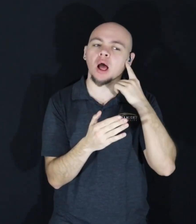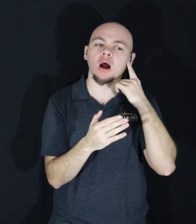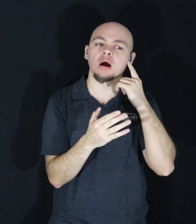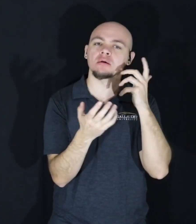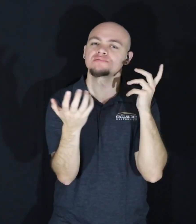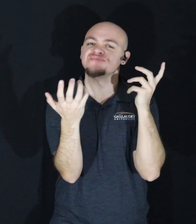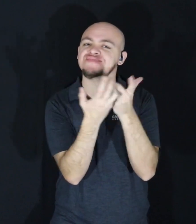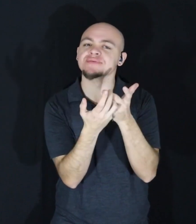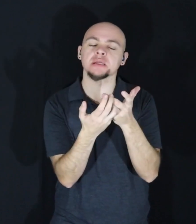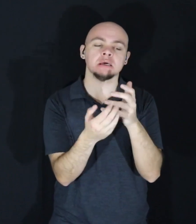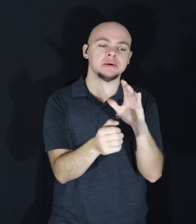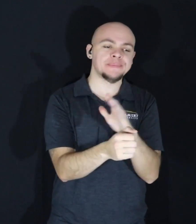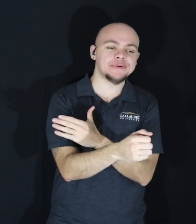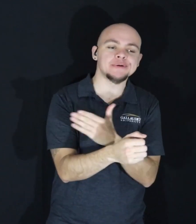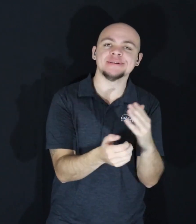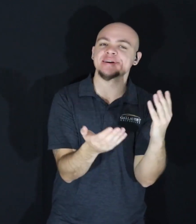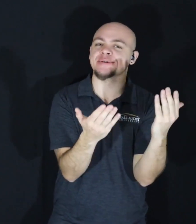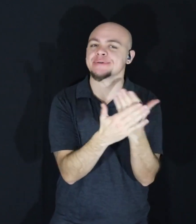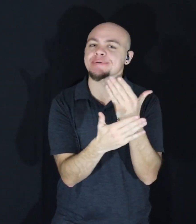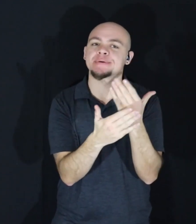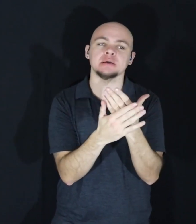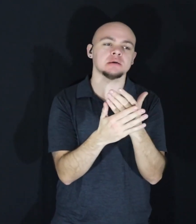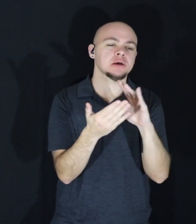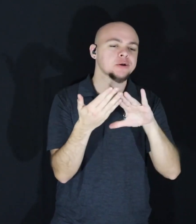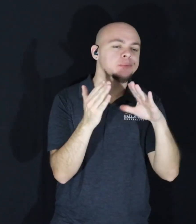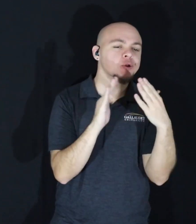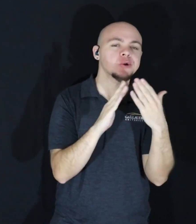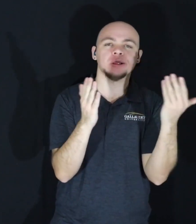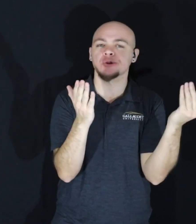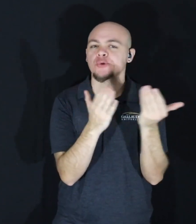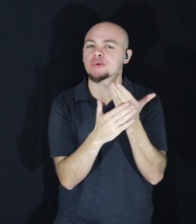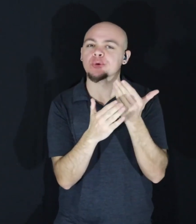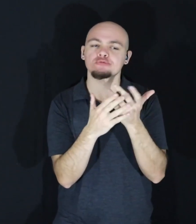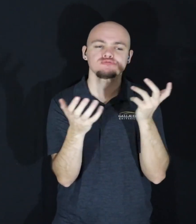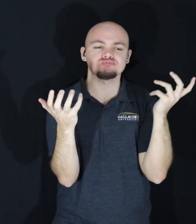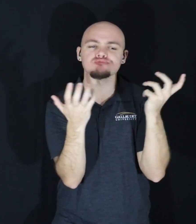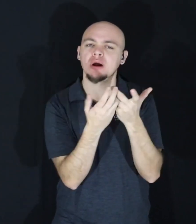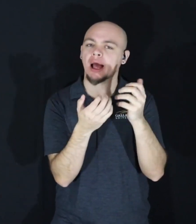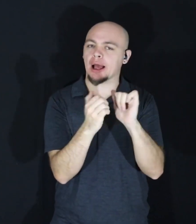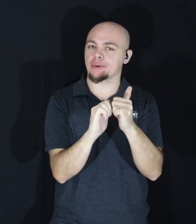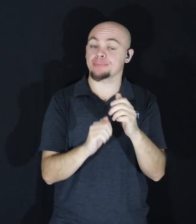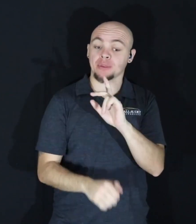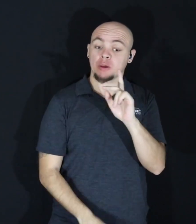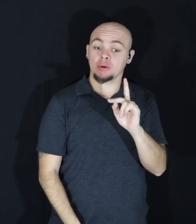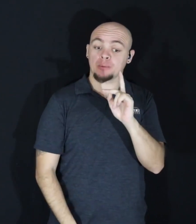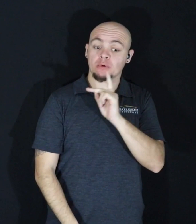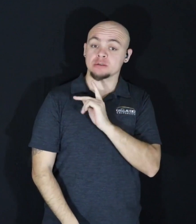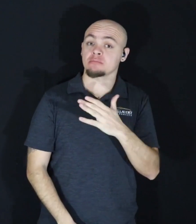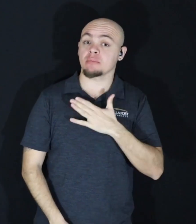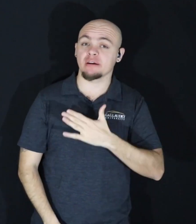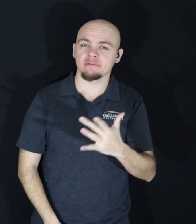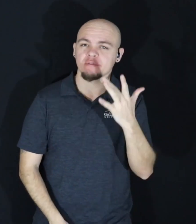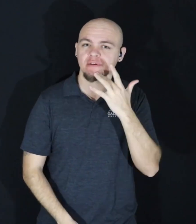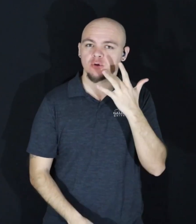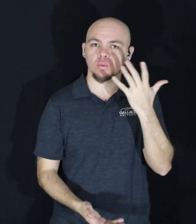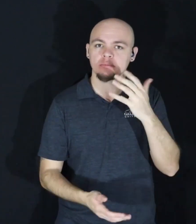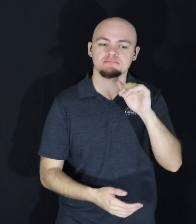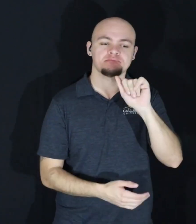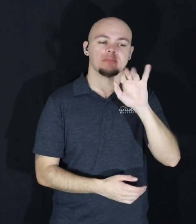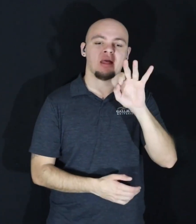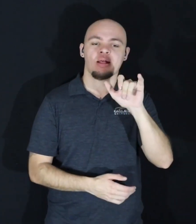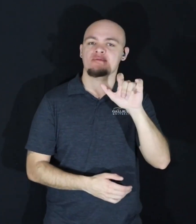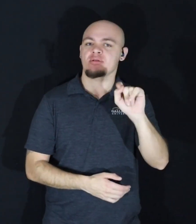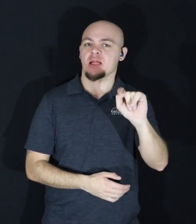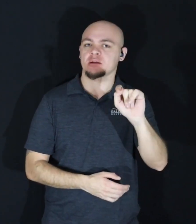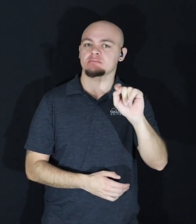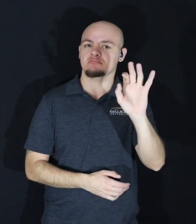new melodies and belong in new communities. My personal favorite chord is A flat